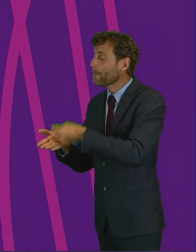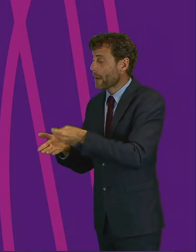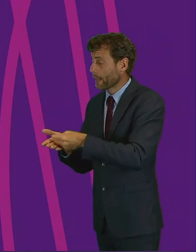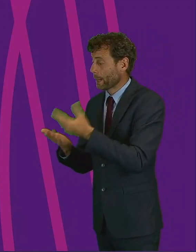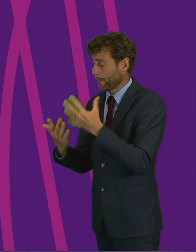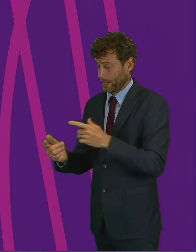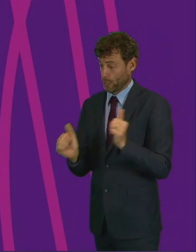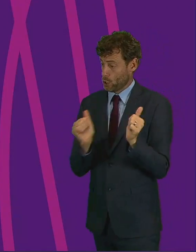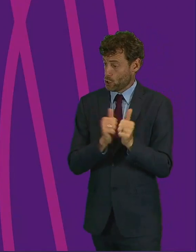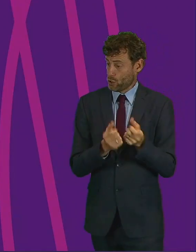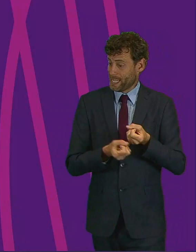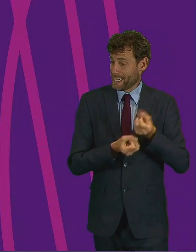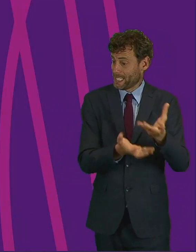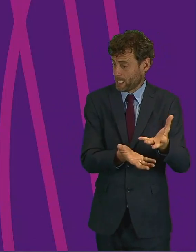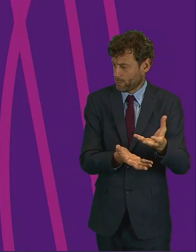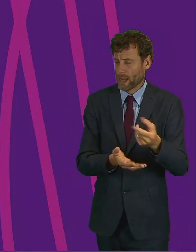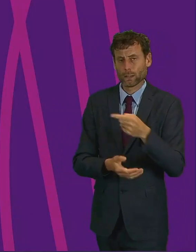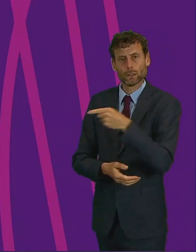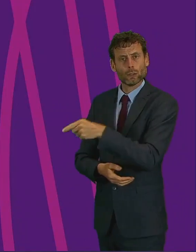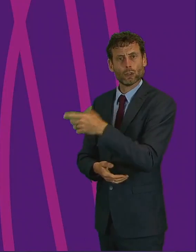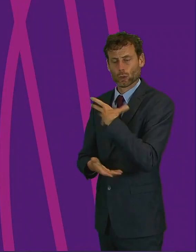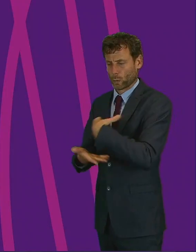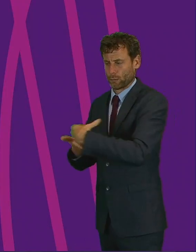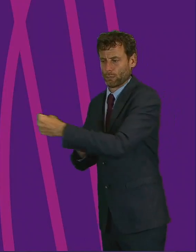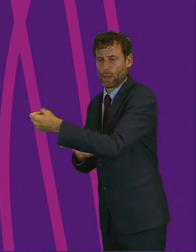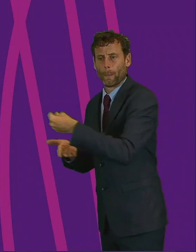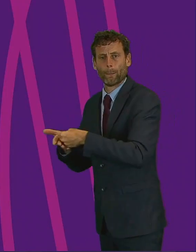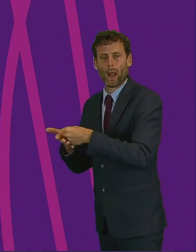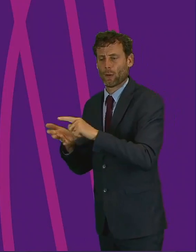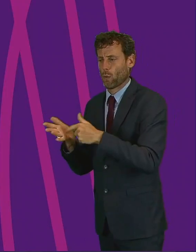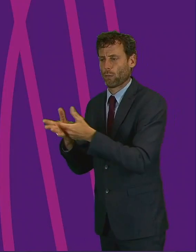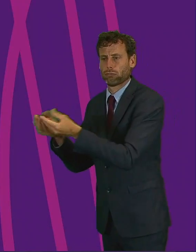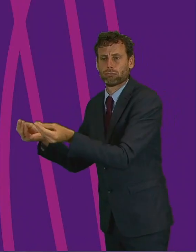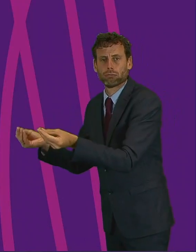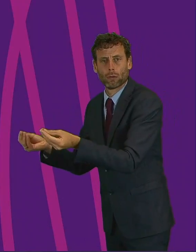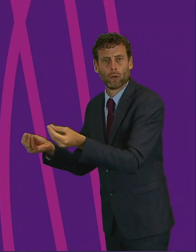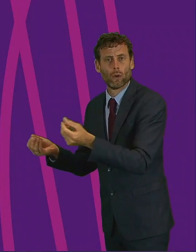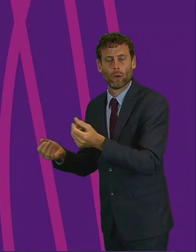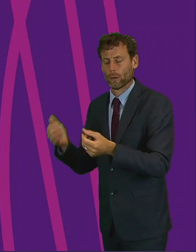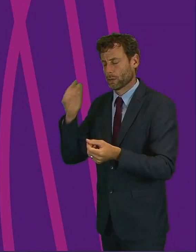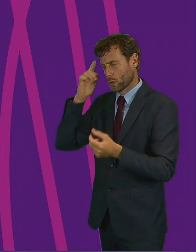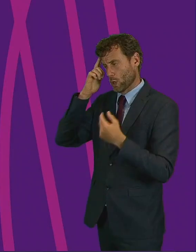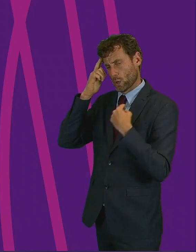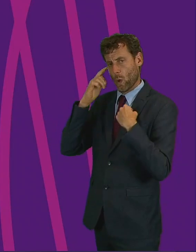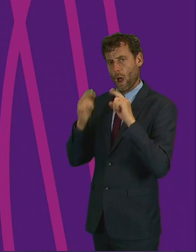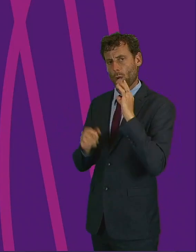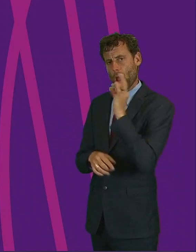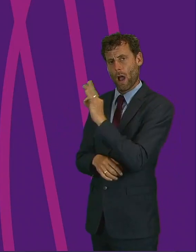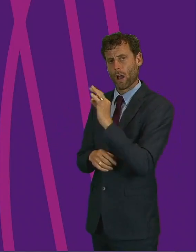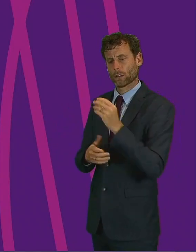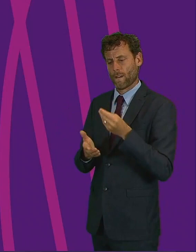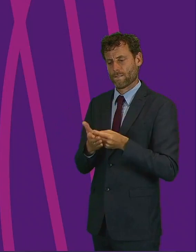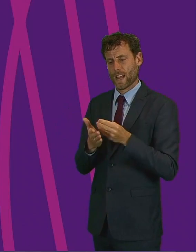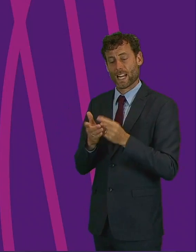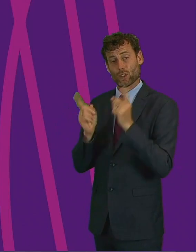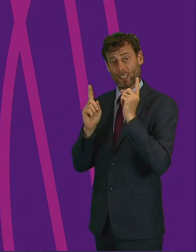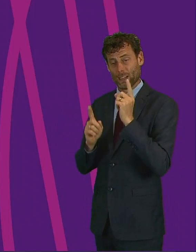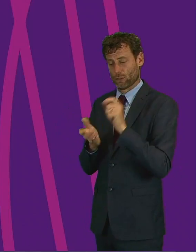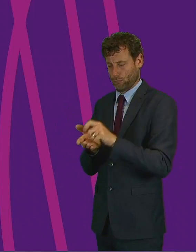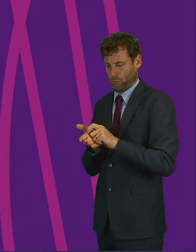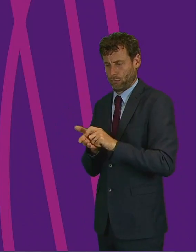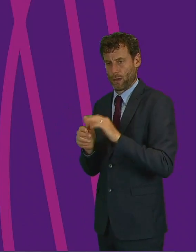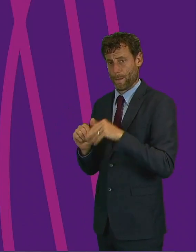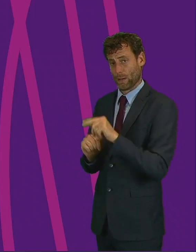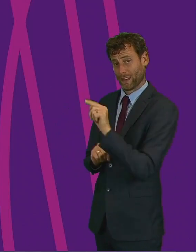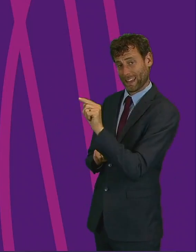not taken away or doesn't materialise in full. So I'll ask the Finance Secretary to correspond with Colin Beattie about the particular